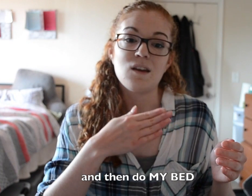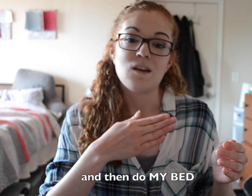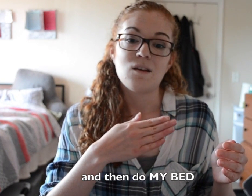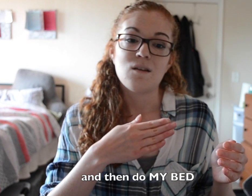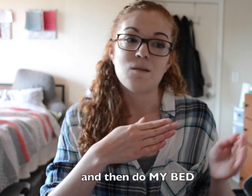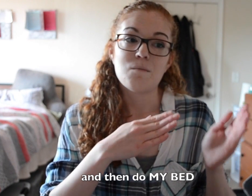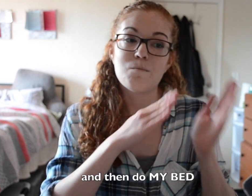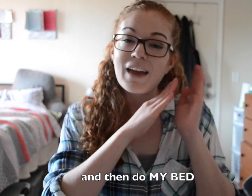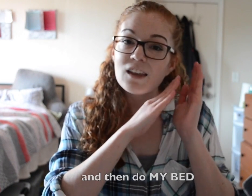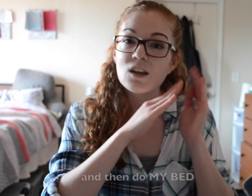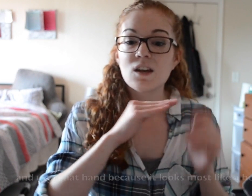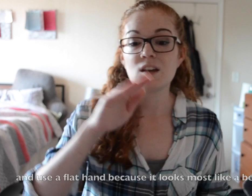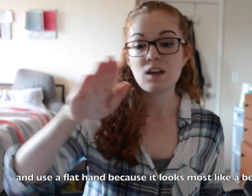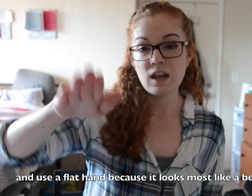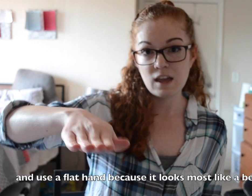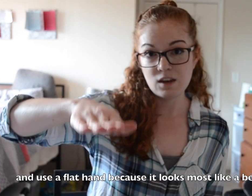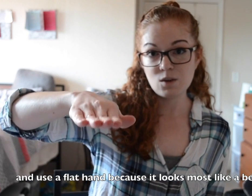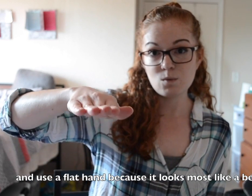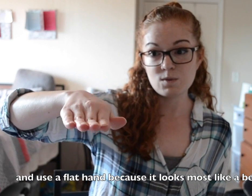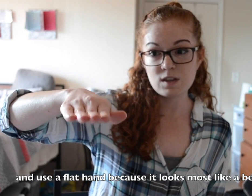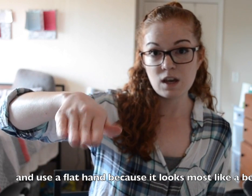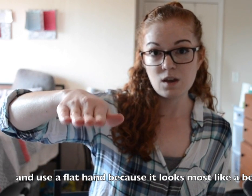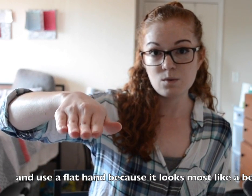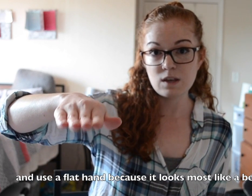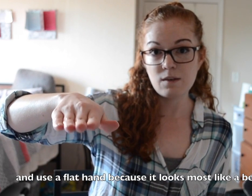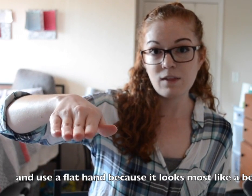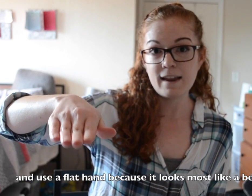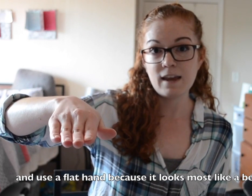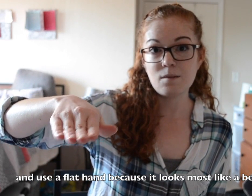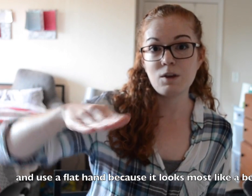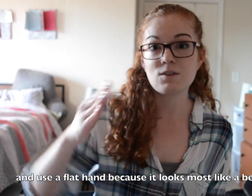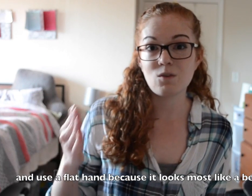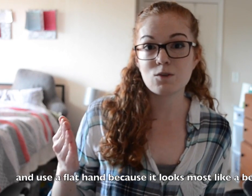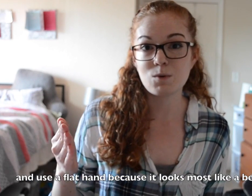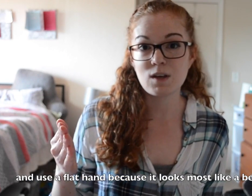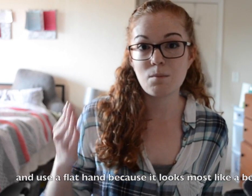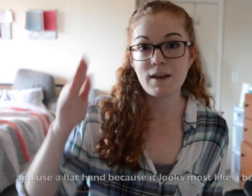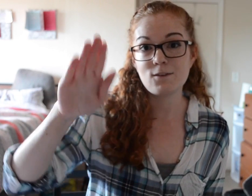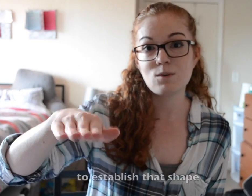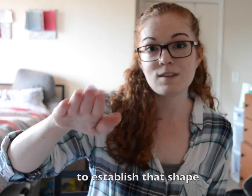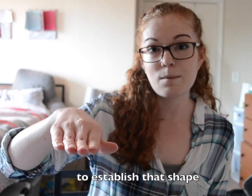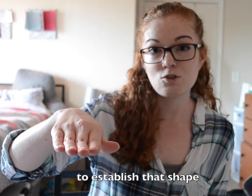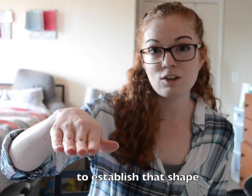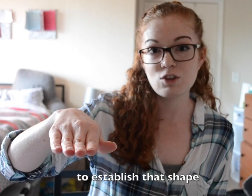a bed and use a flat hand because it looks most like a bed to establish that shape.